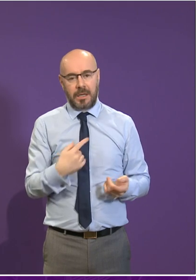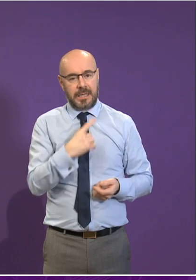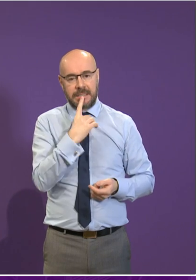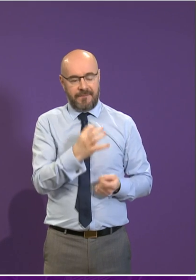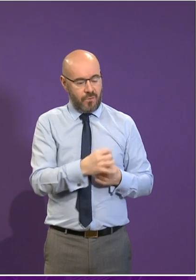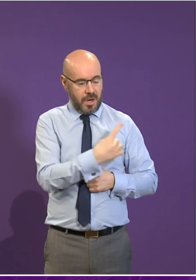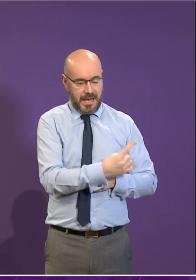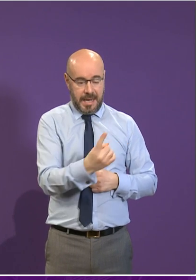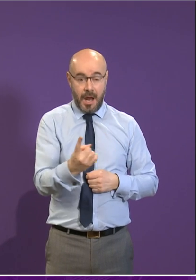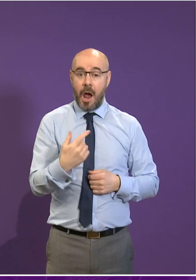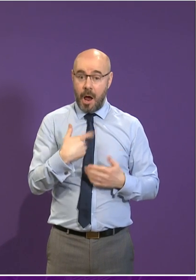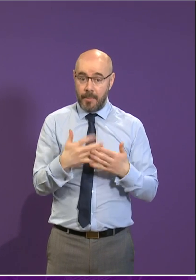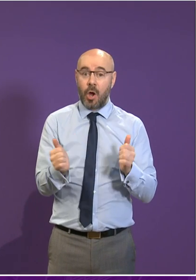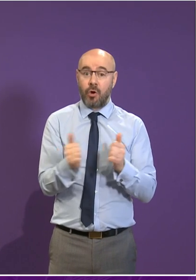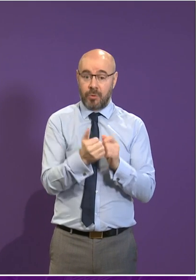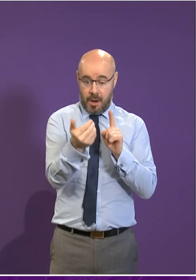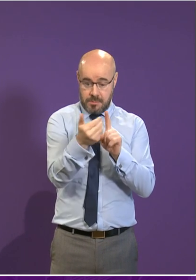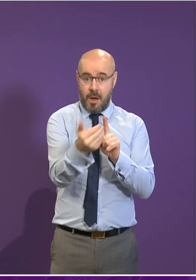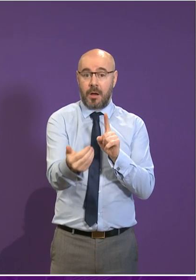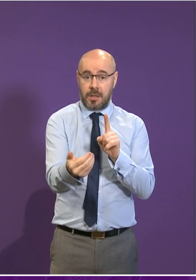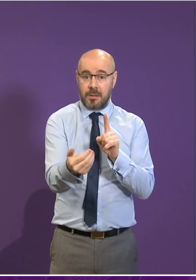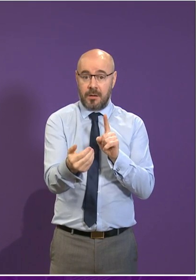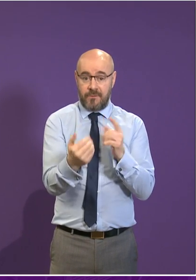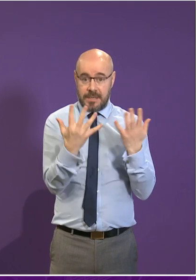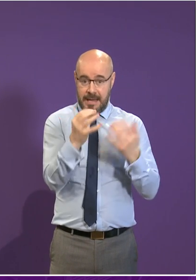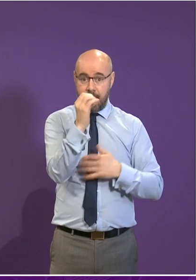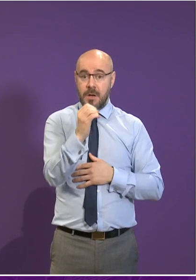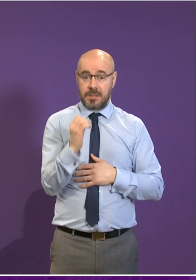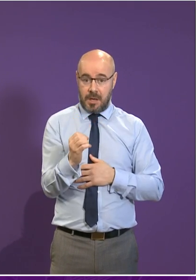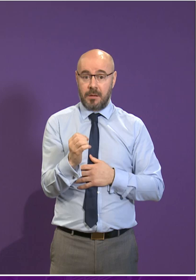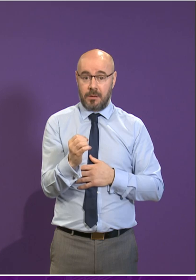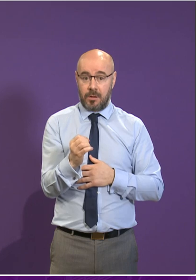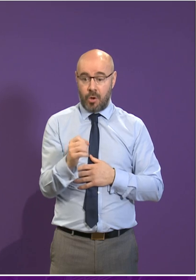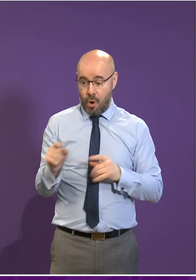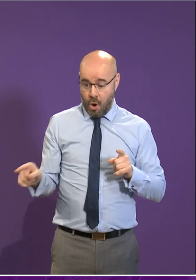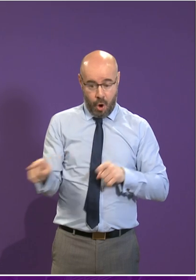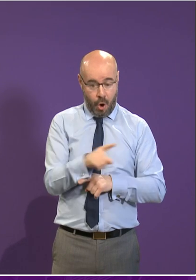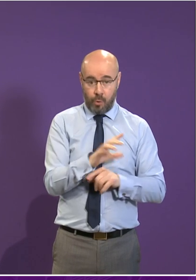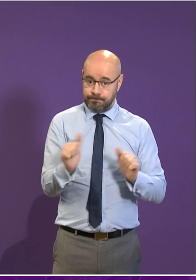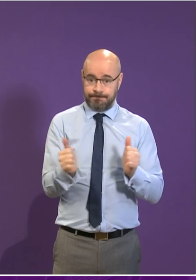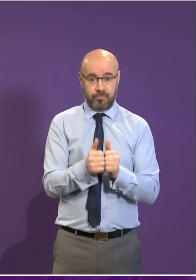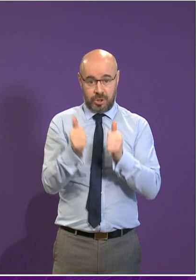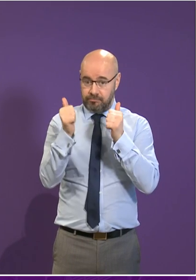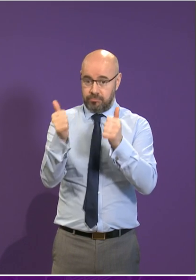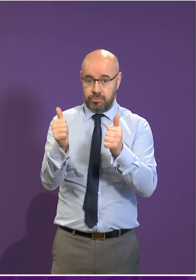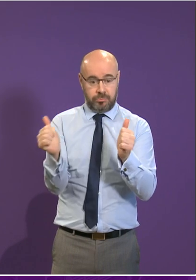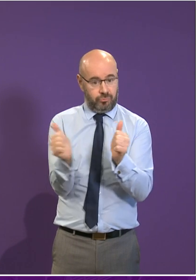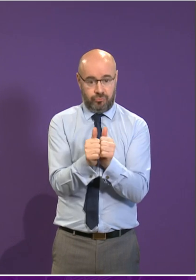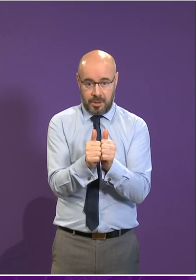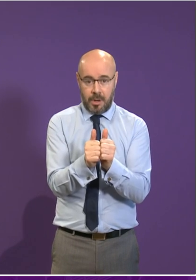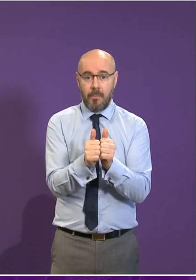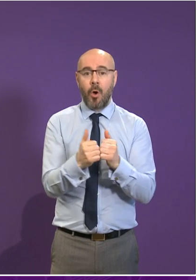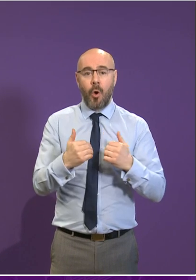have set that target for each of them to reach that 10%, and all the sector has signed up to it. And we will very much